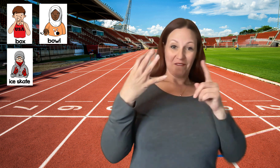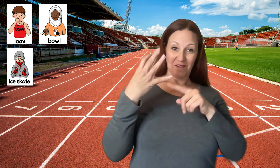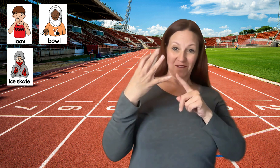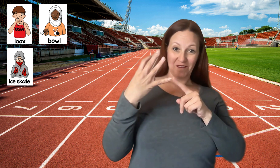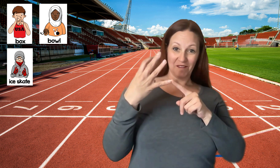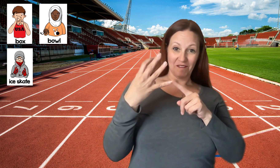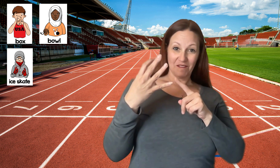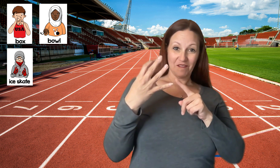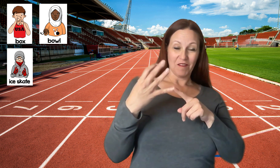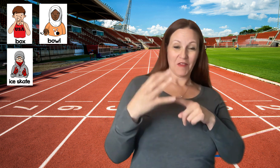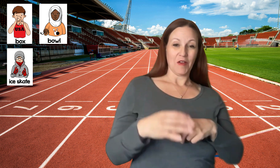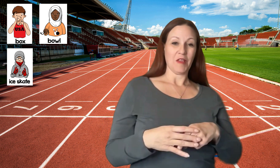Fourth,